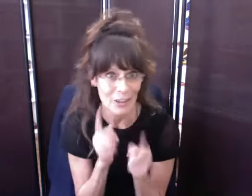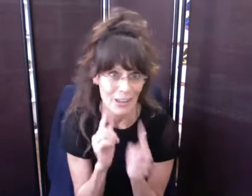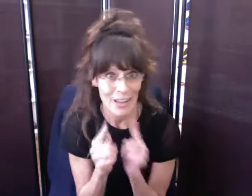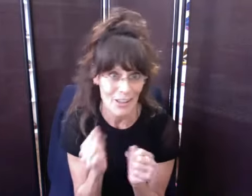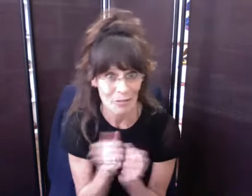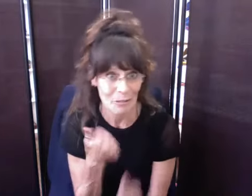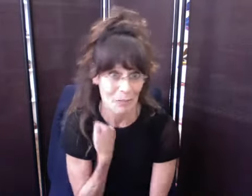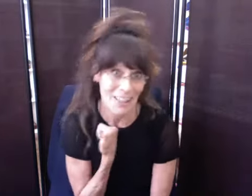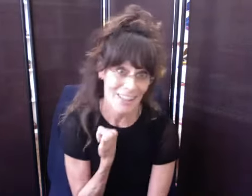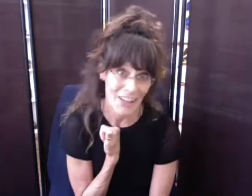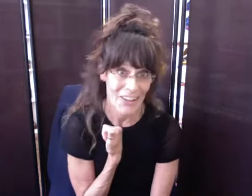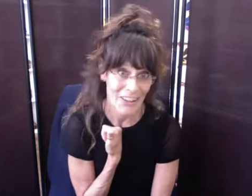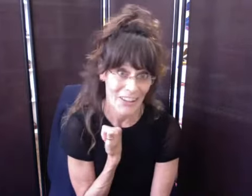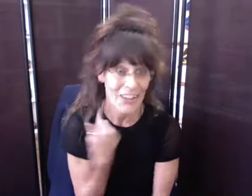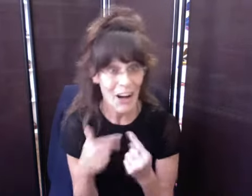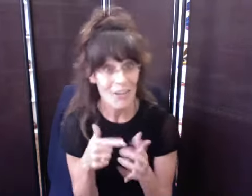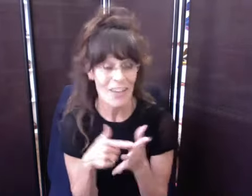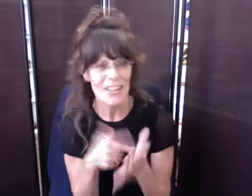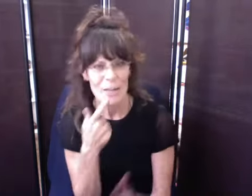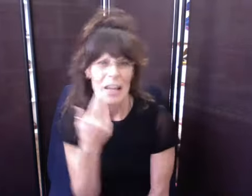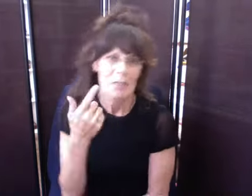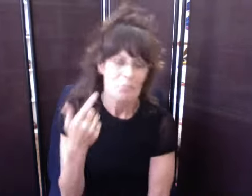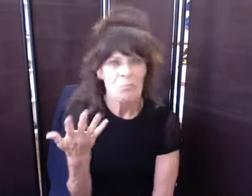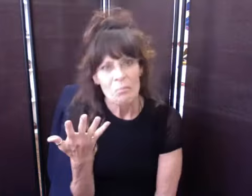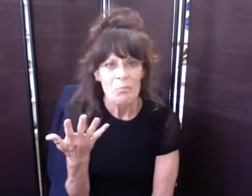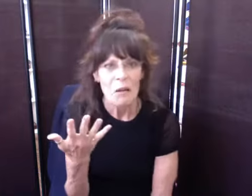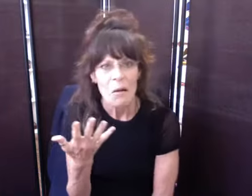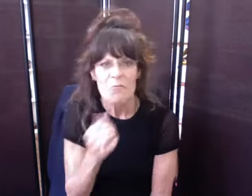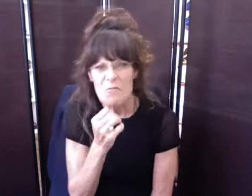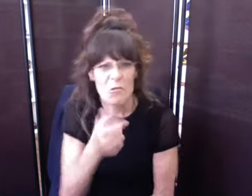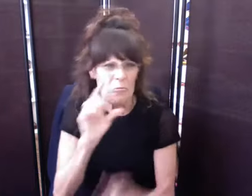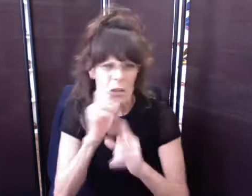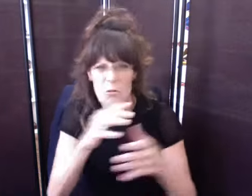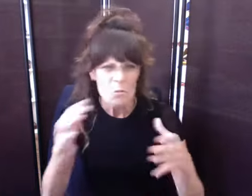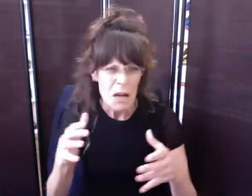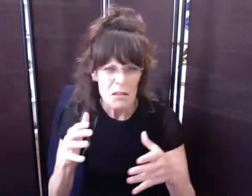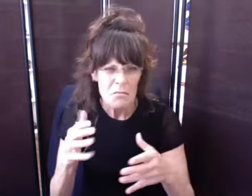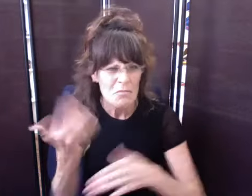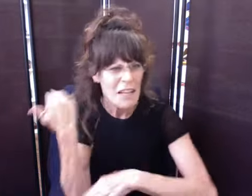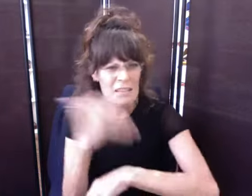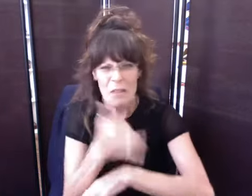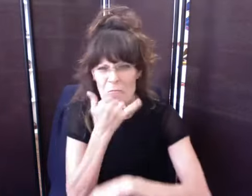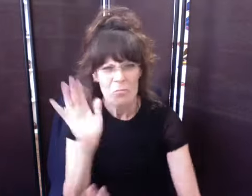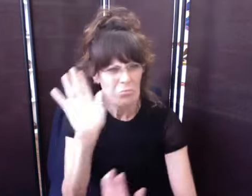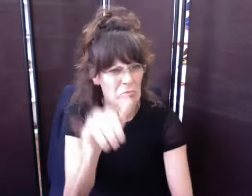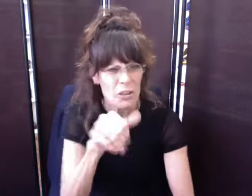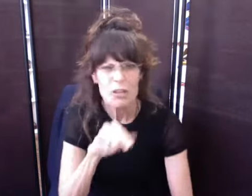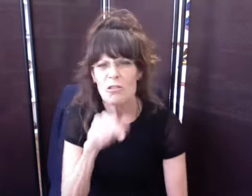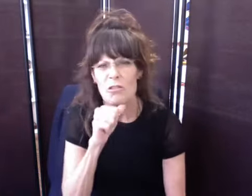myself about this. And I'm saying things like, look, just don't go crazy like you did last night. Look, you're not an idiot. You're not a moron.